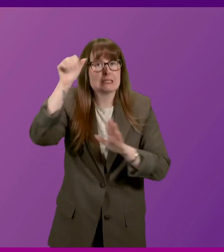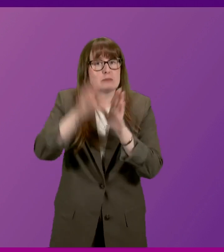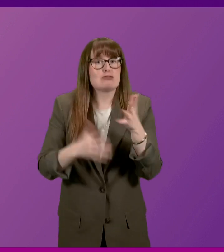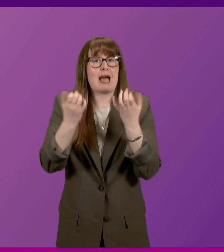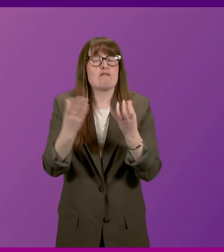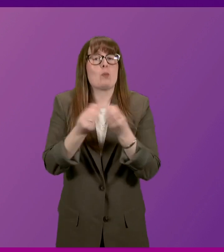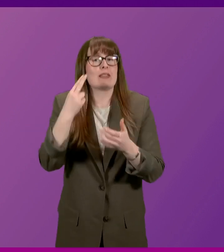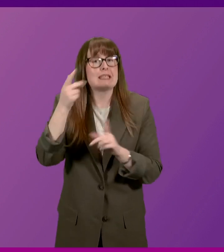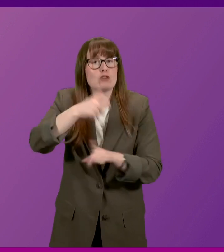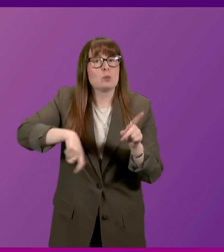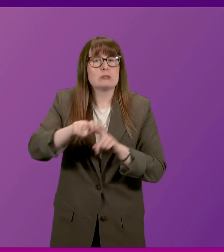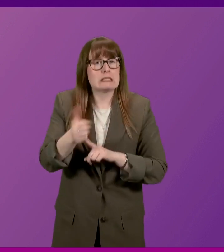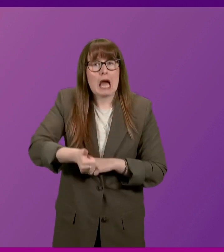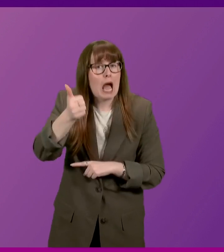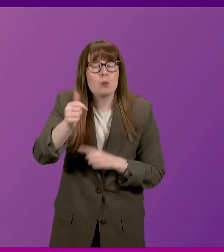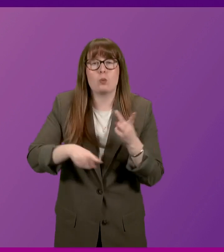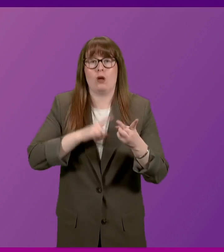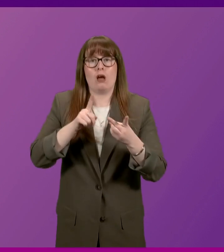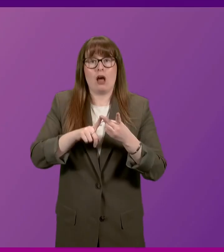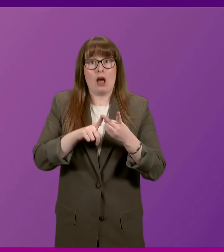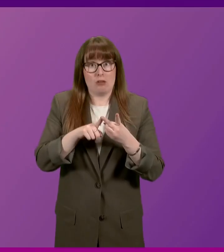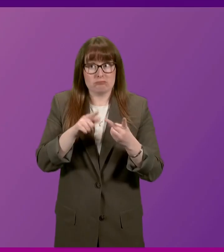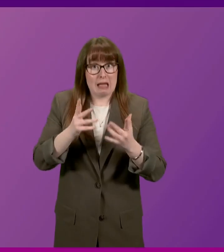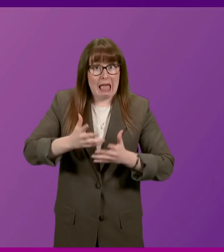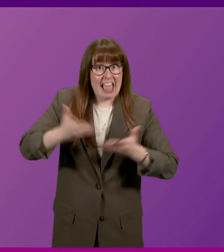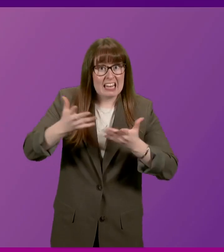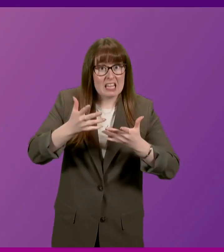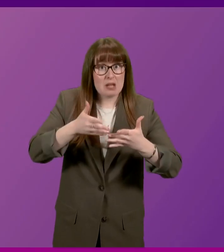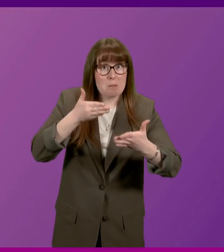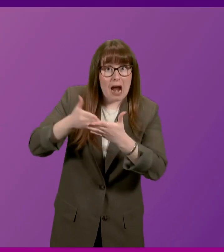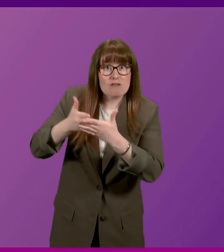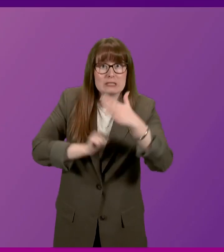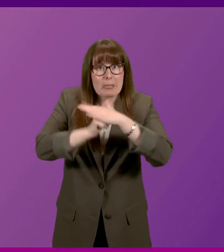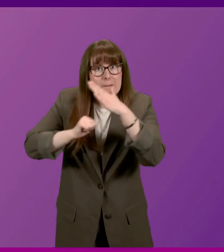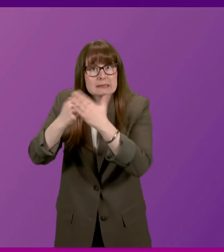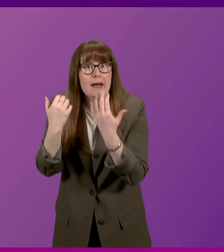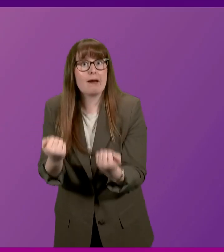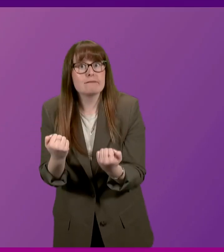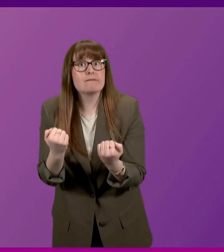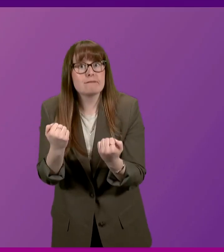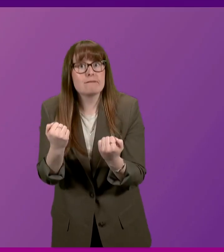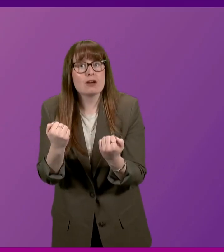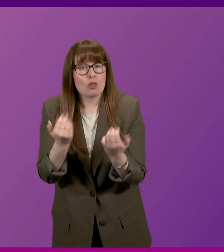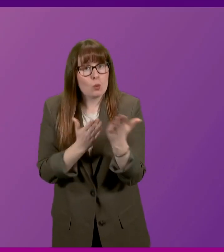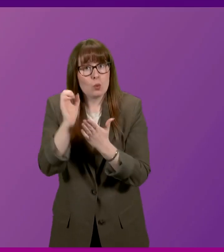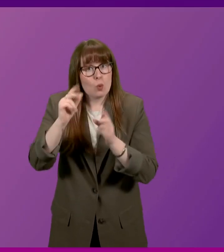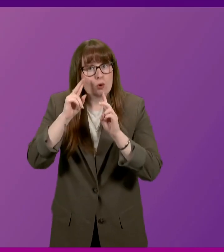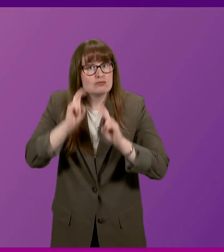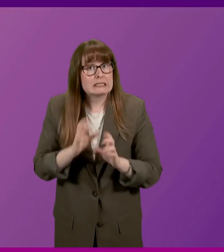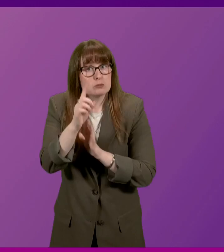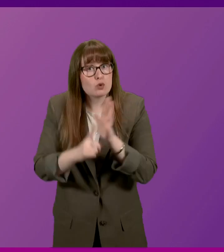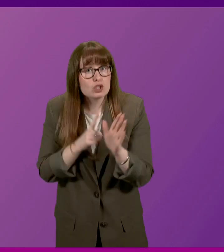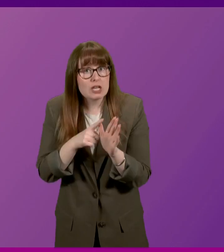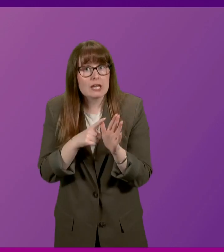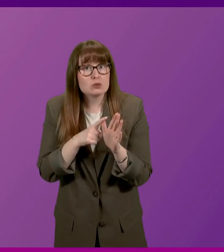deaf community? And were there any limitations that this had for